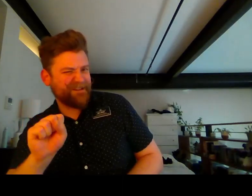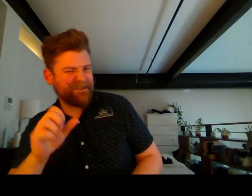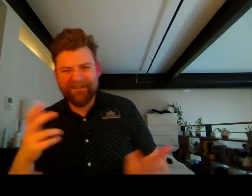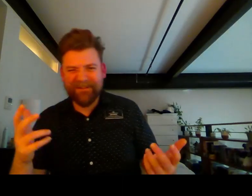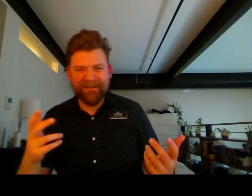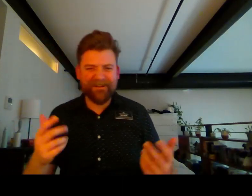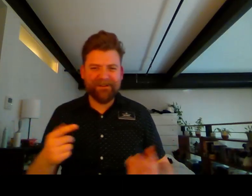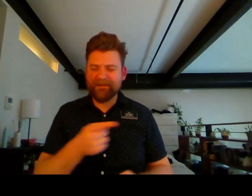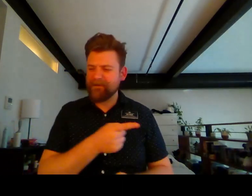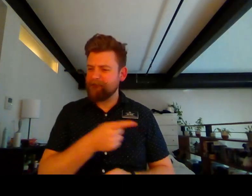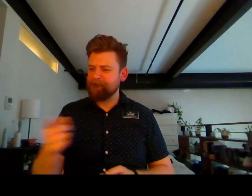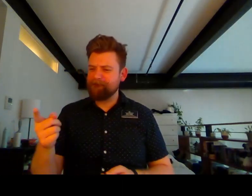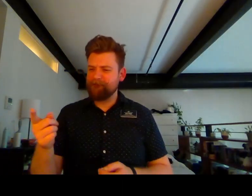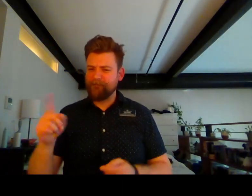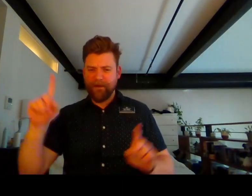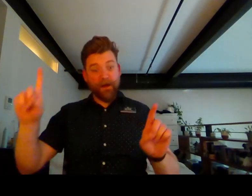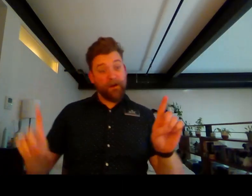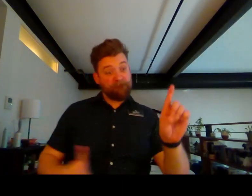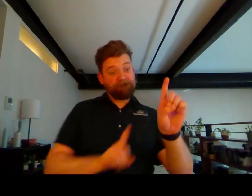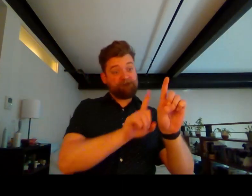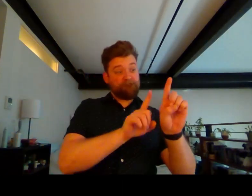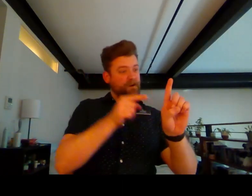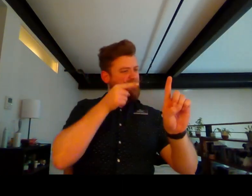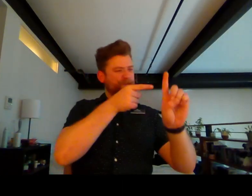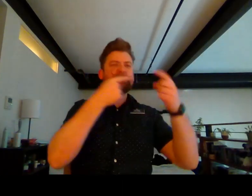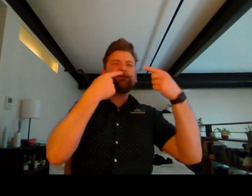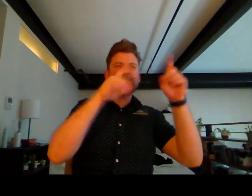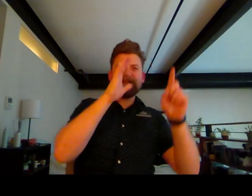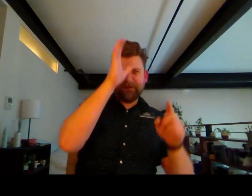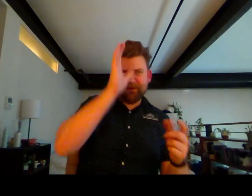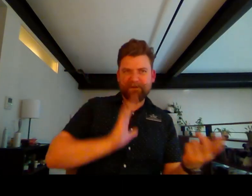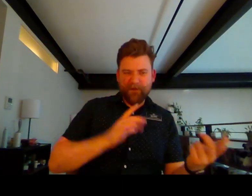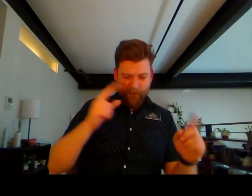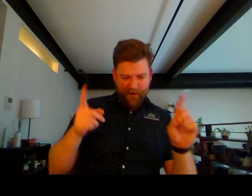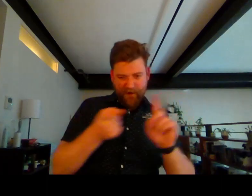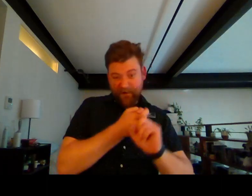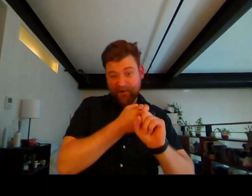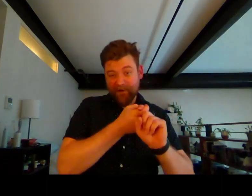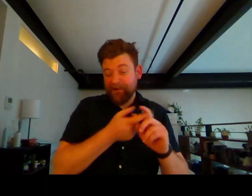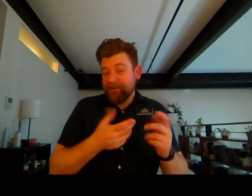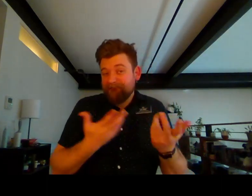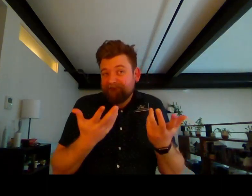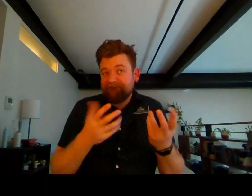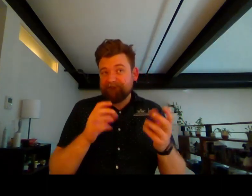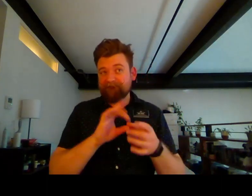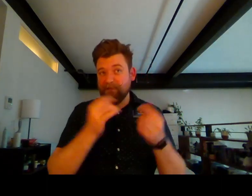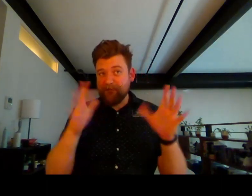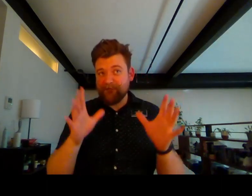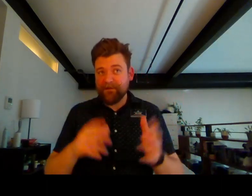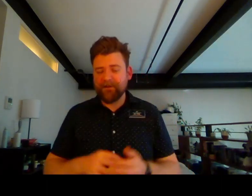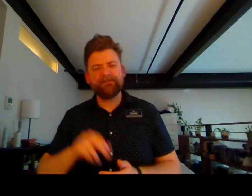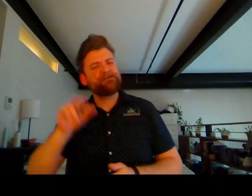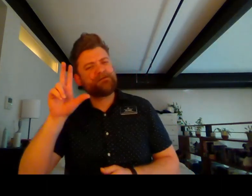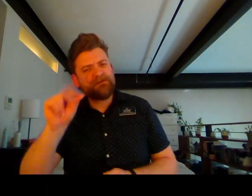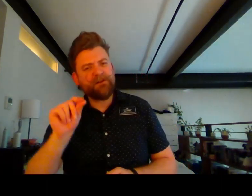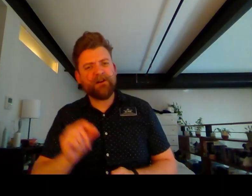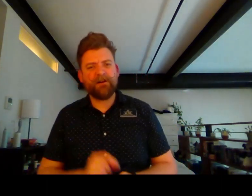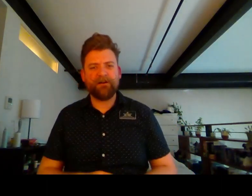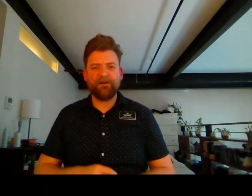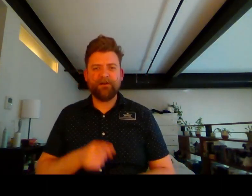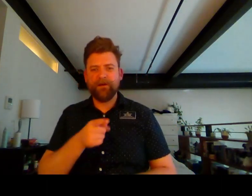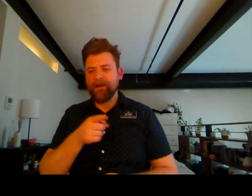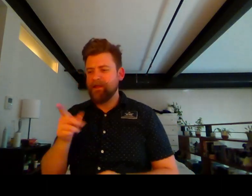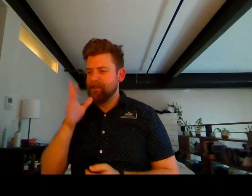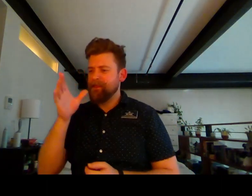booth. My dreams that our young ladies would aspire to be women of virtue, treasured wives, and